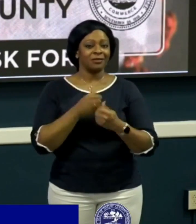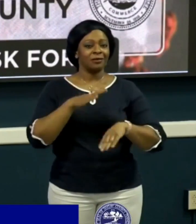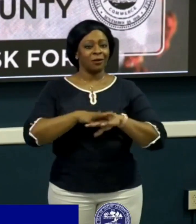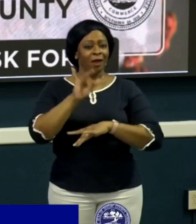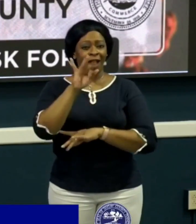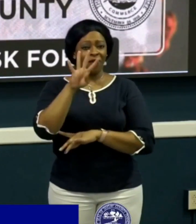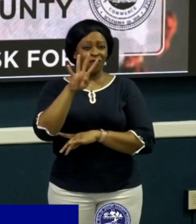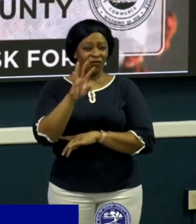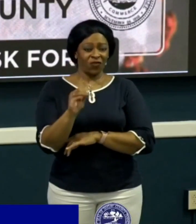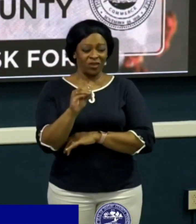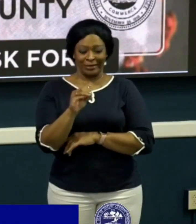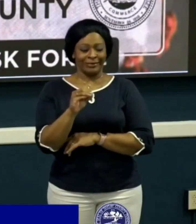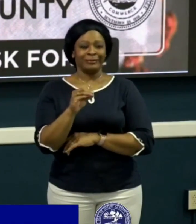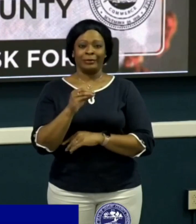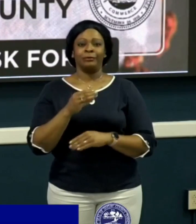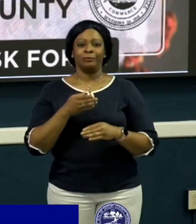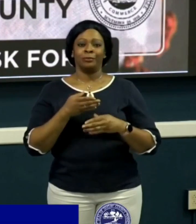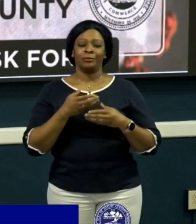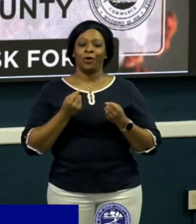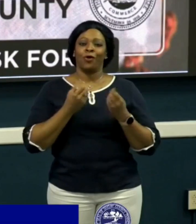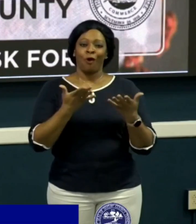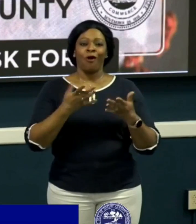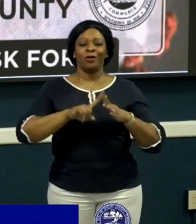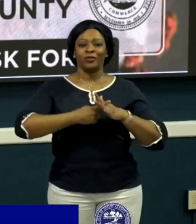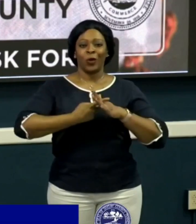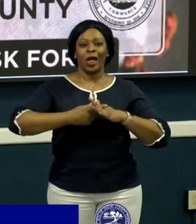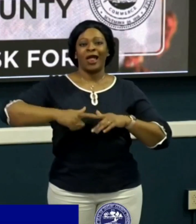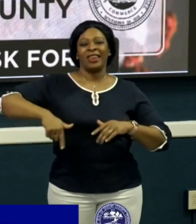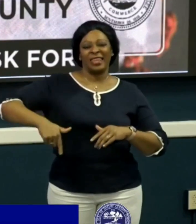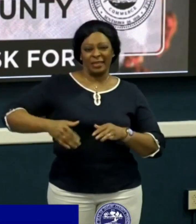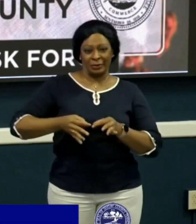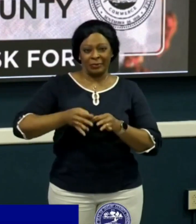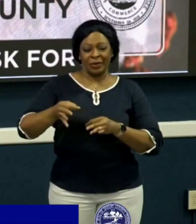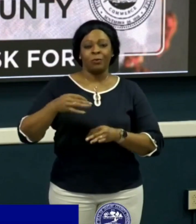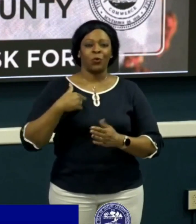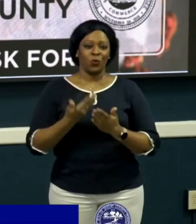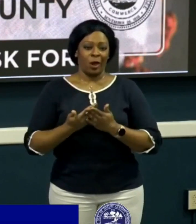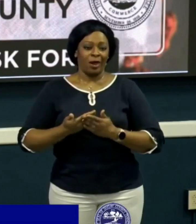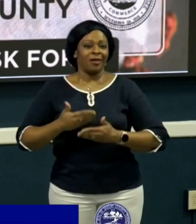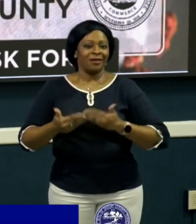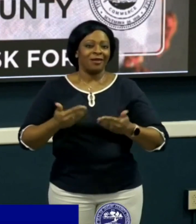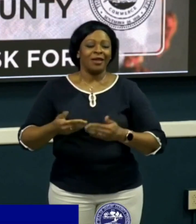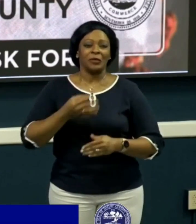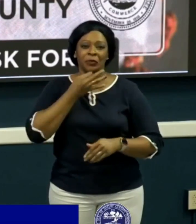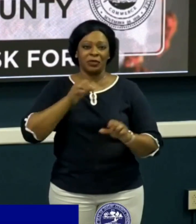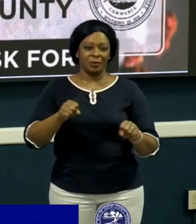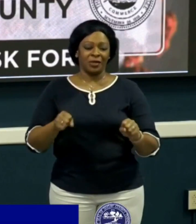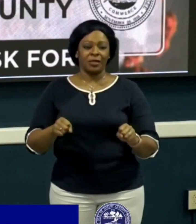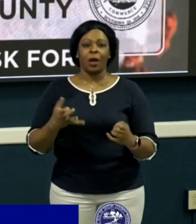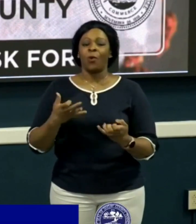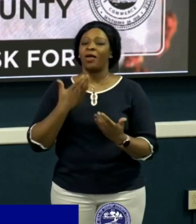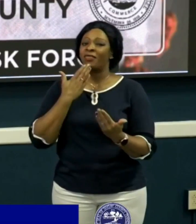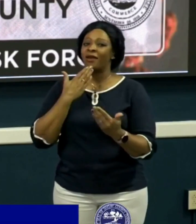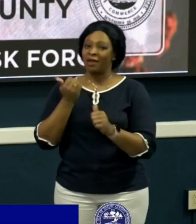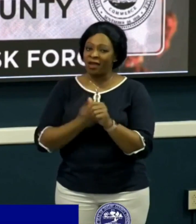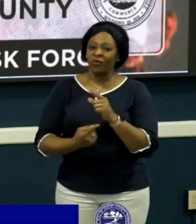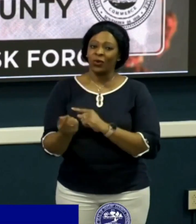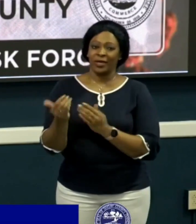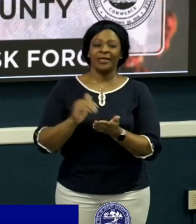from getting here and starting on time, so got here as quick as we could. I do want to also express my thanks to